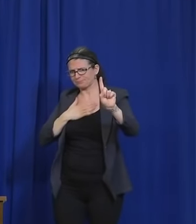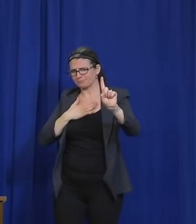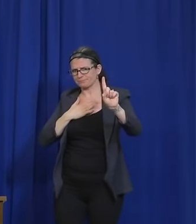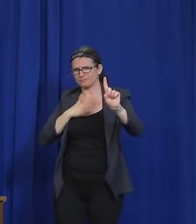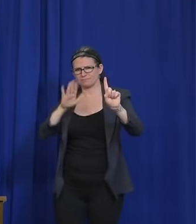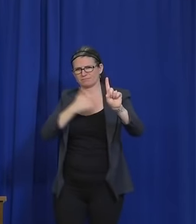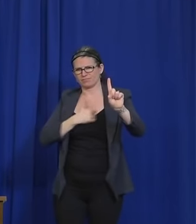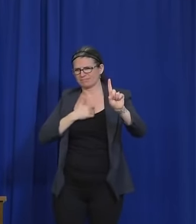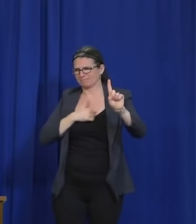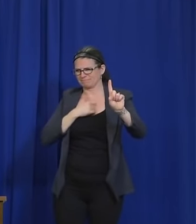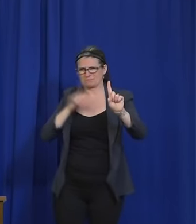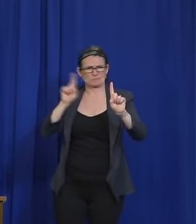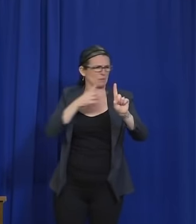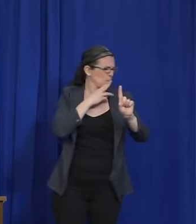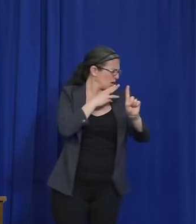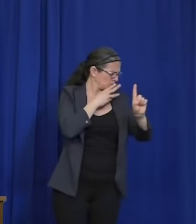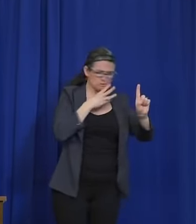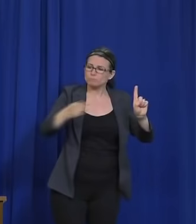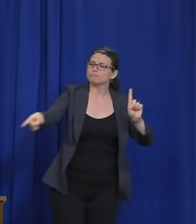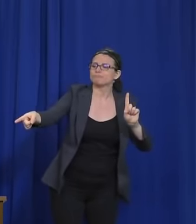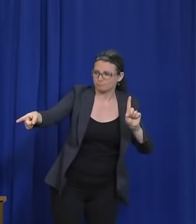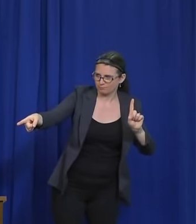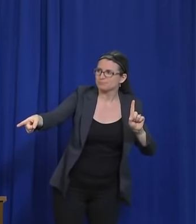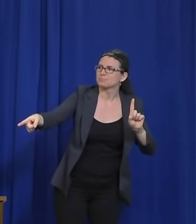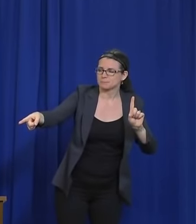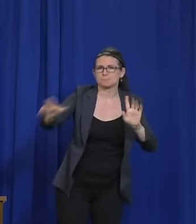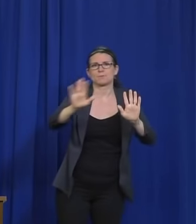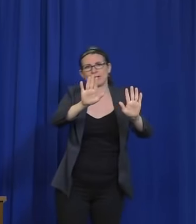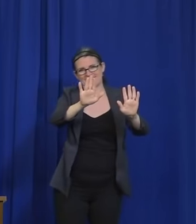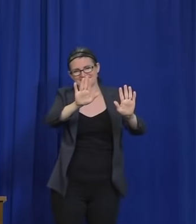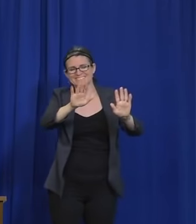It's the water. But we have not